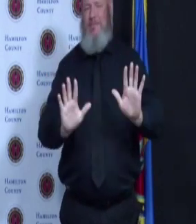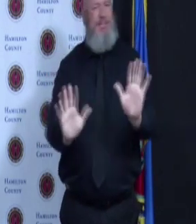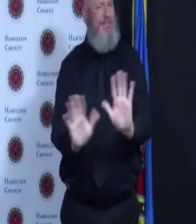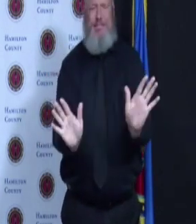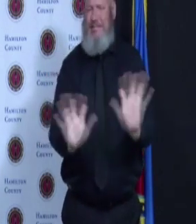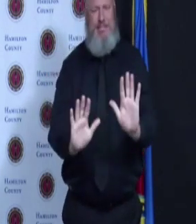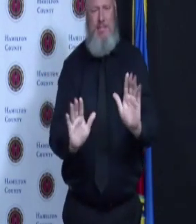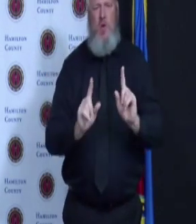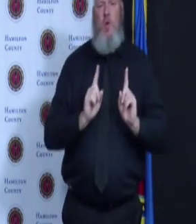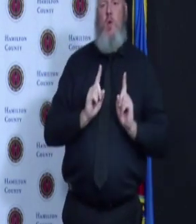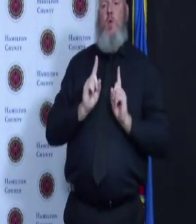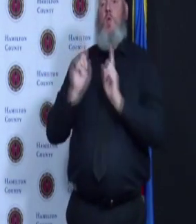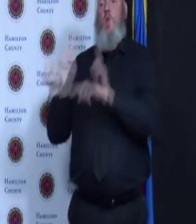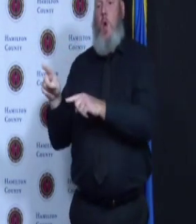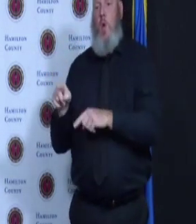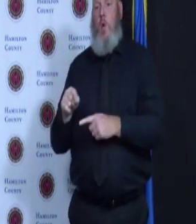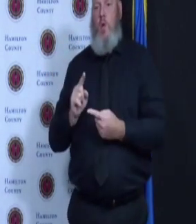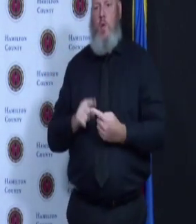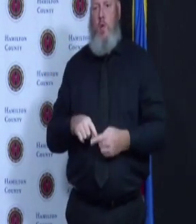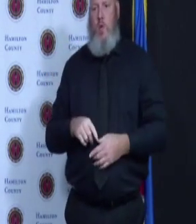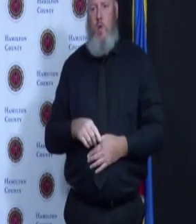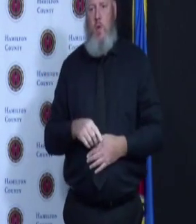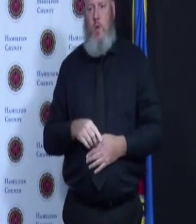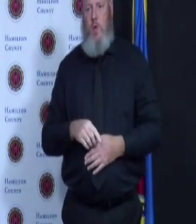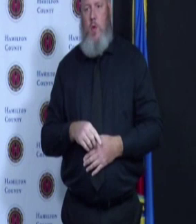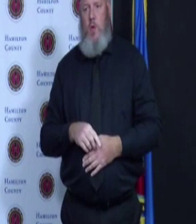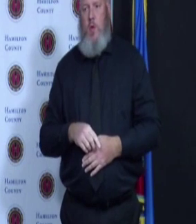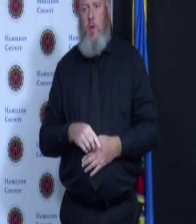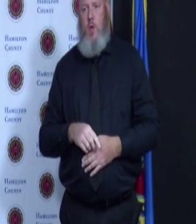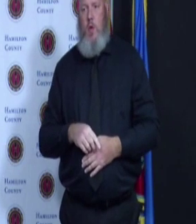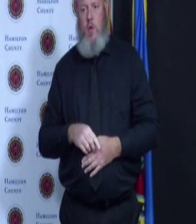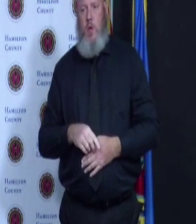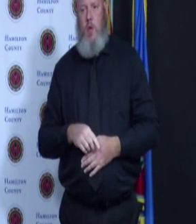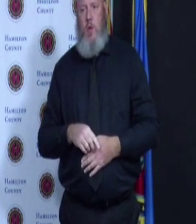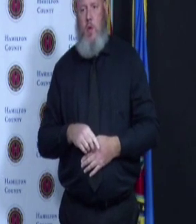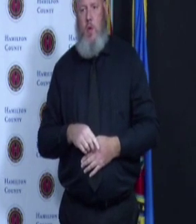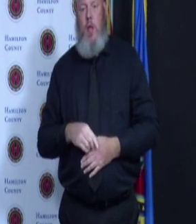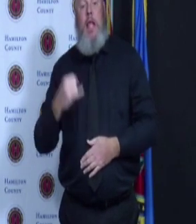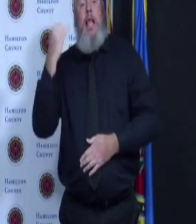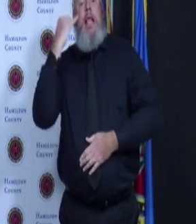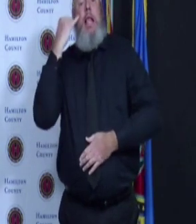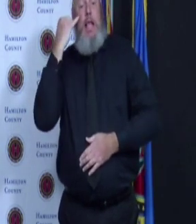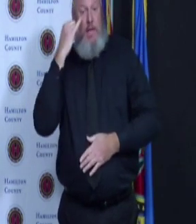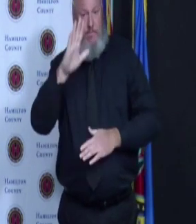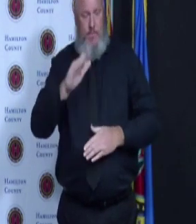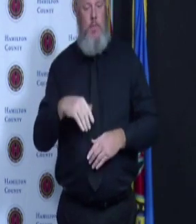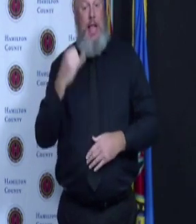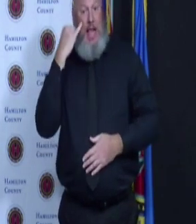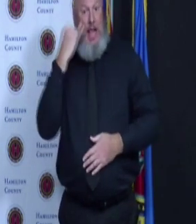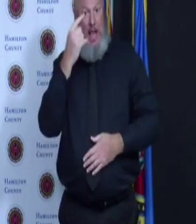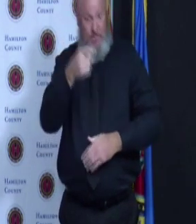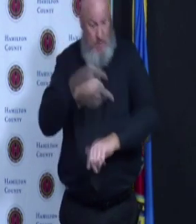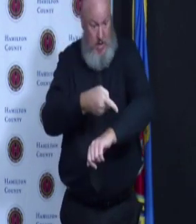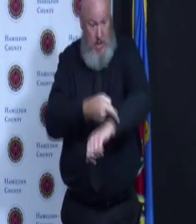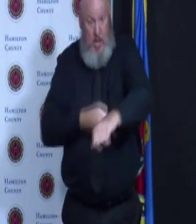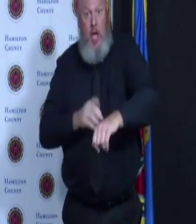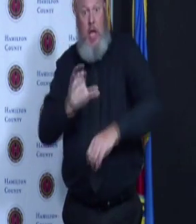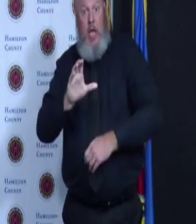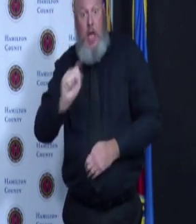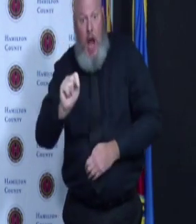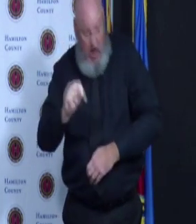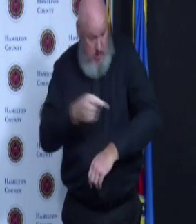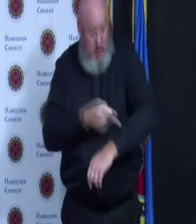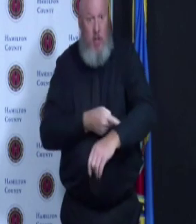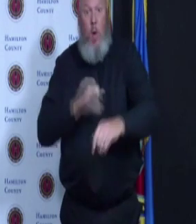births, which we would like to avoid. So again, the pregnancy wards are open and safe. One final